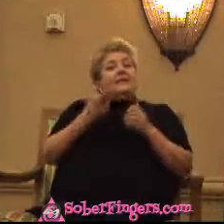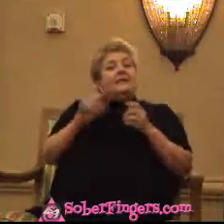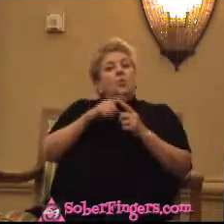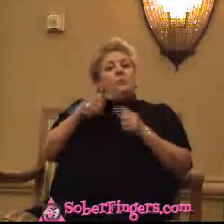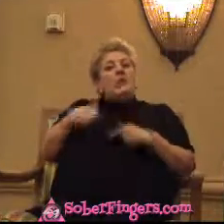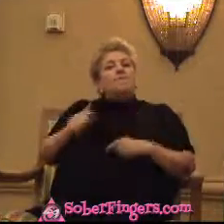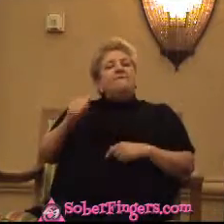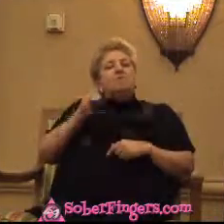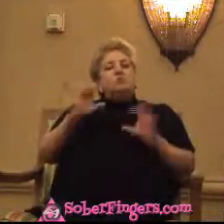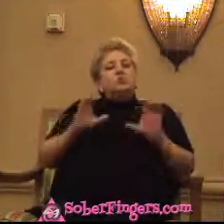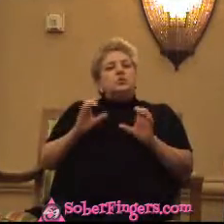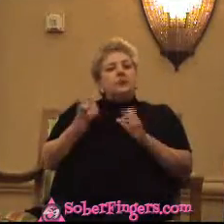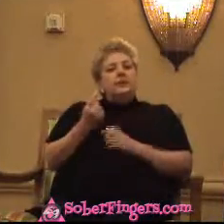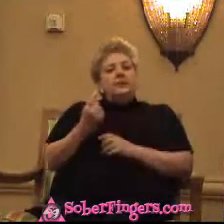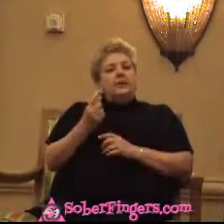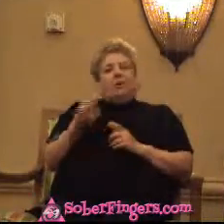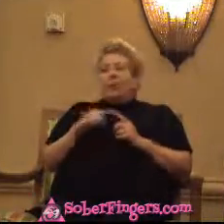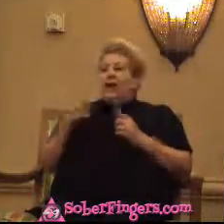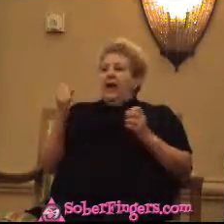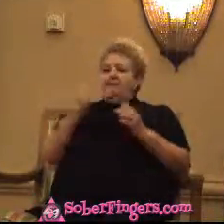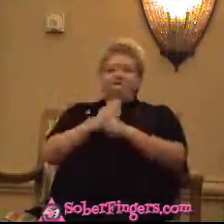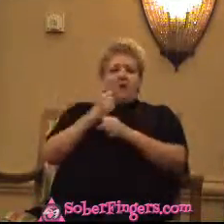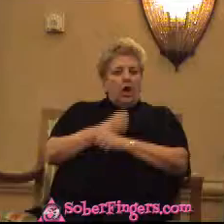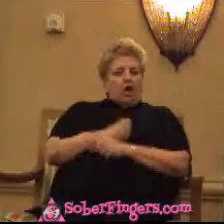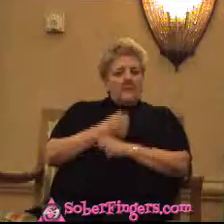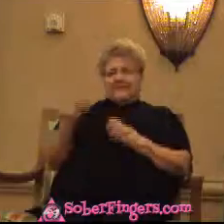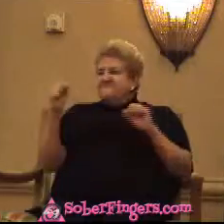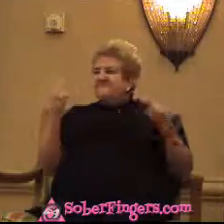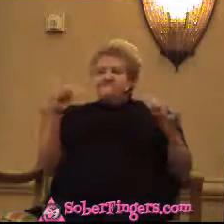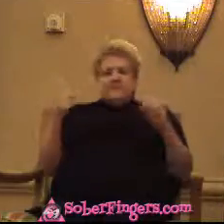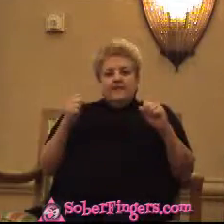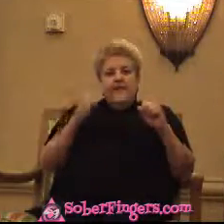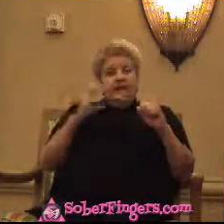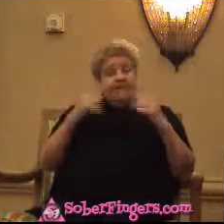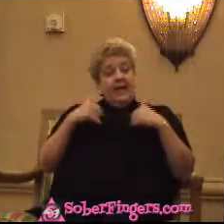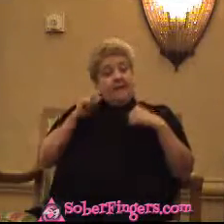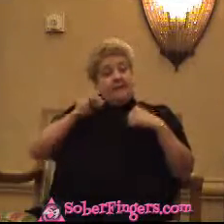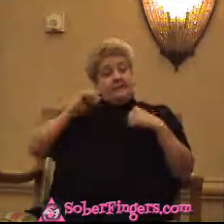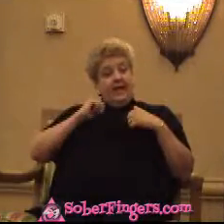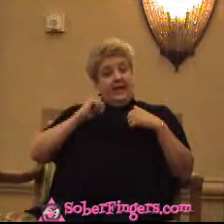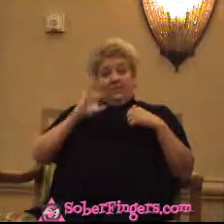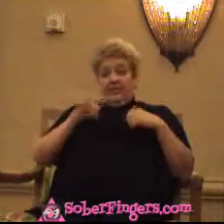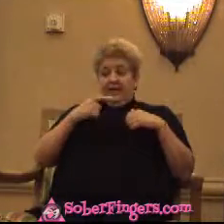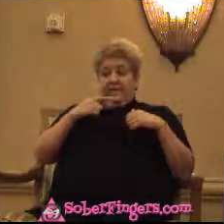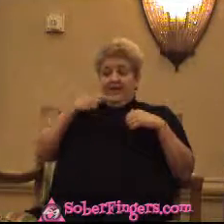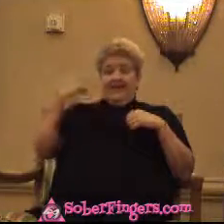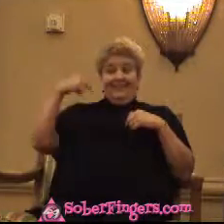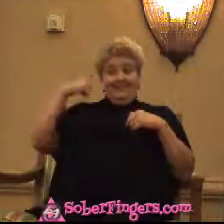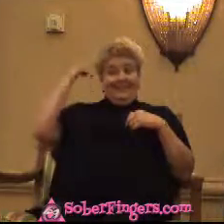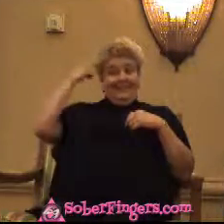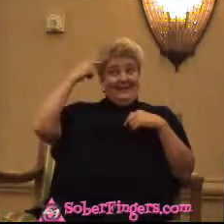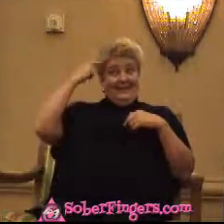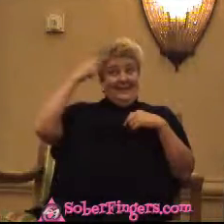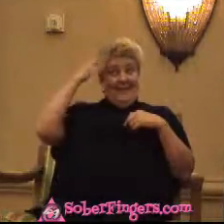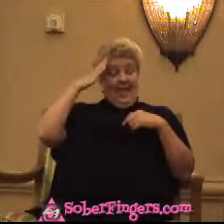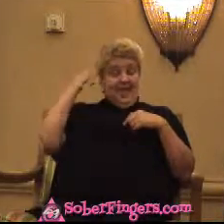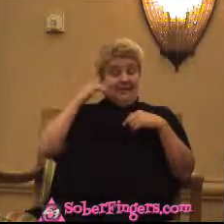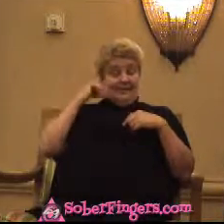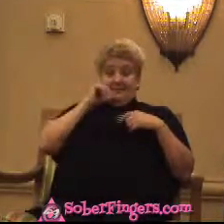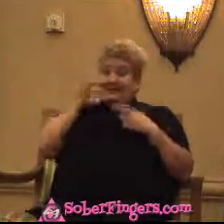when I fought it. As long as I take this attitude that, this head don't give me good information, I need direction. Because